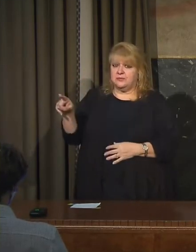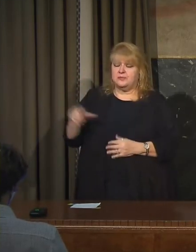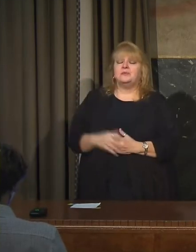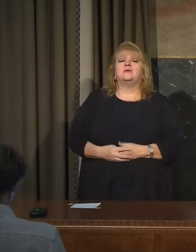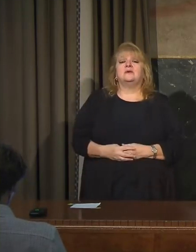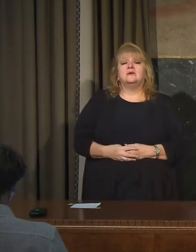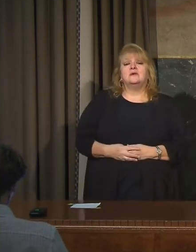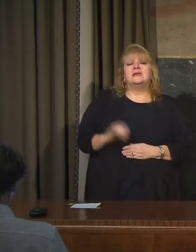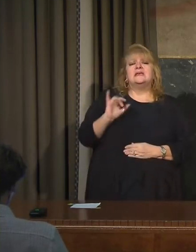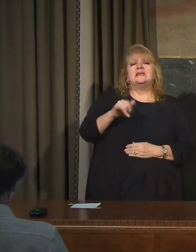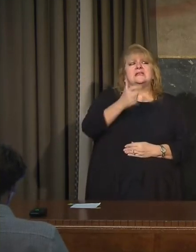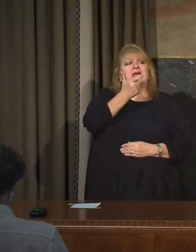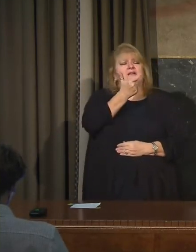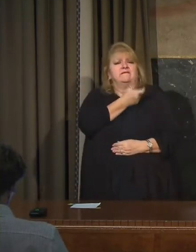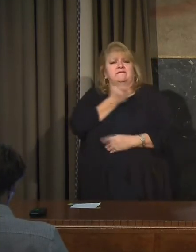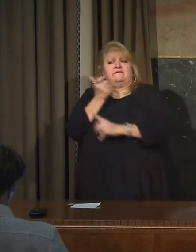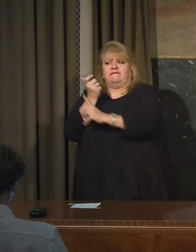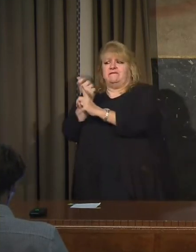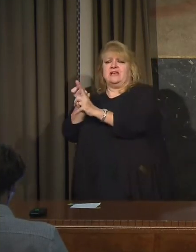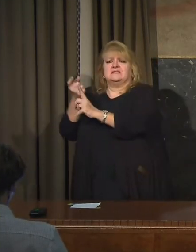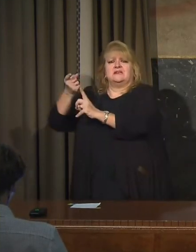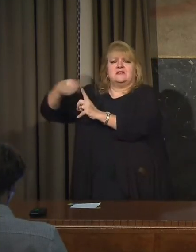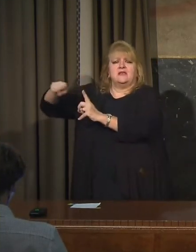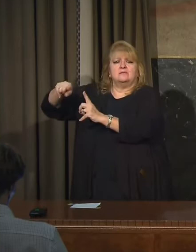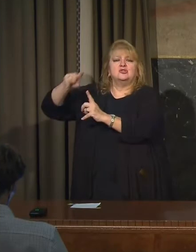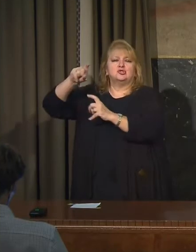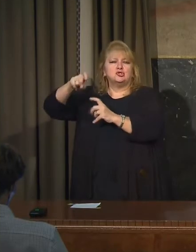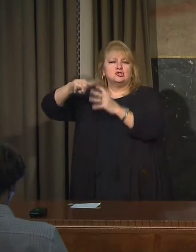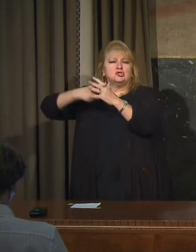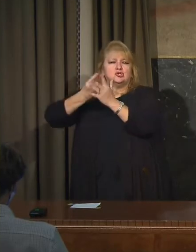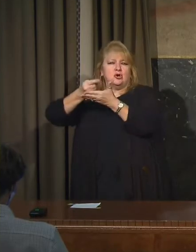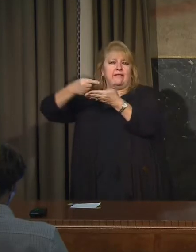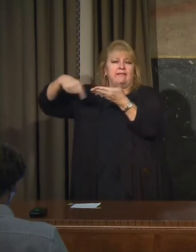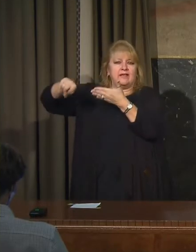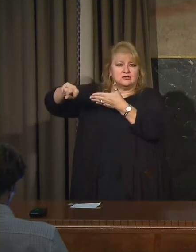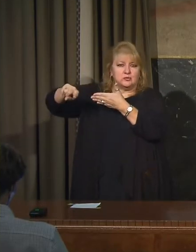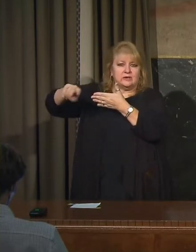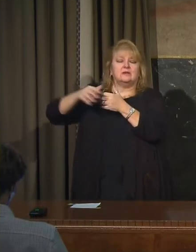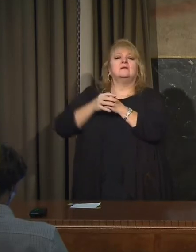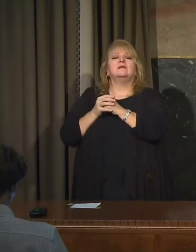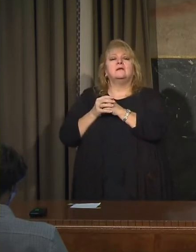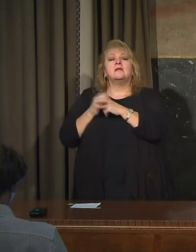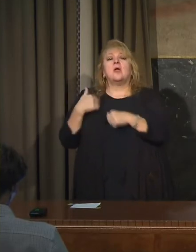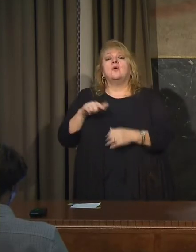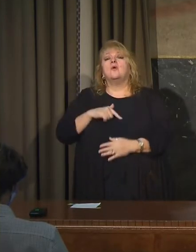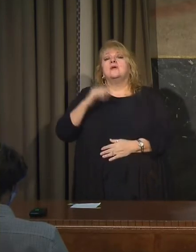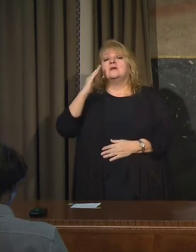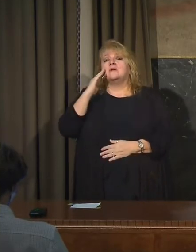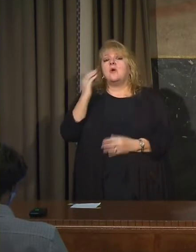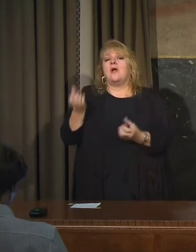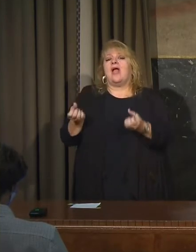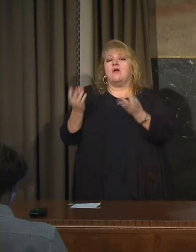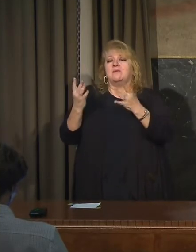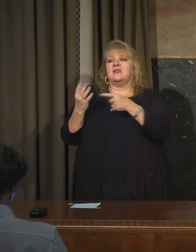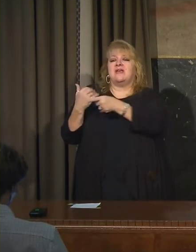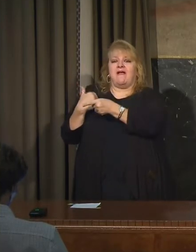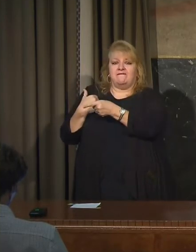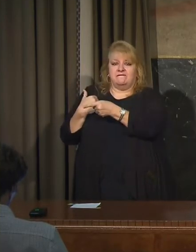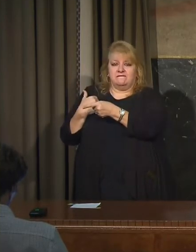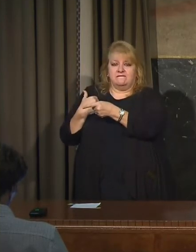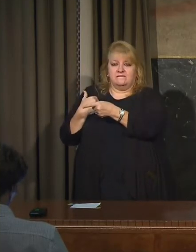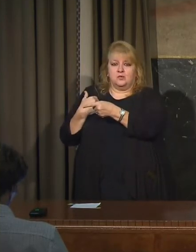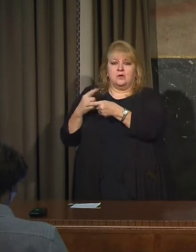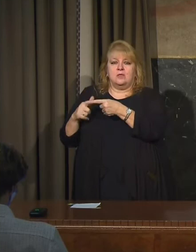That vaccination of those inmates should start next week. We know how many we have. We're in the process of